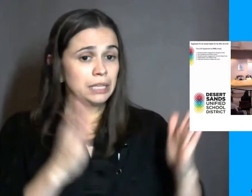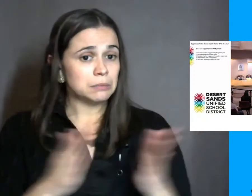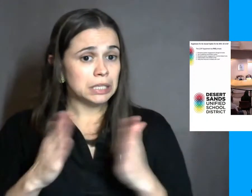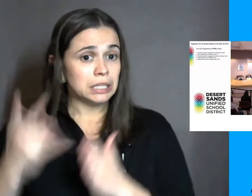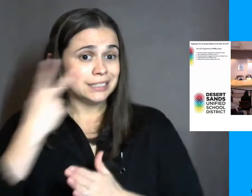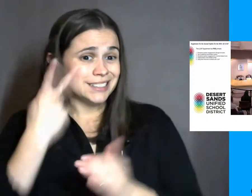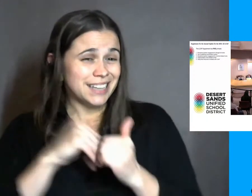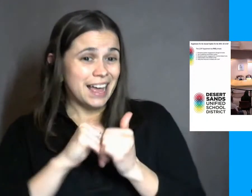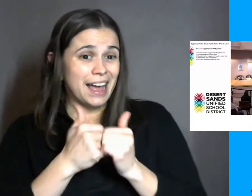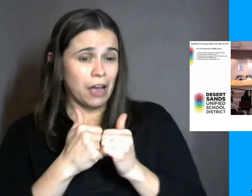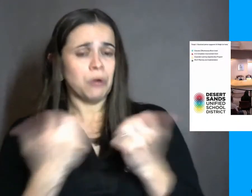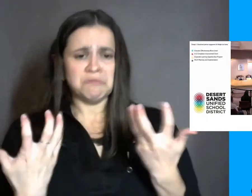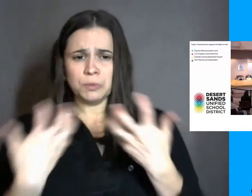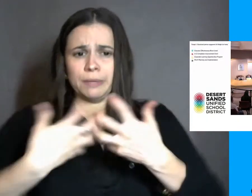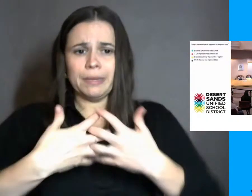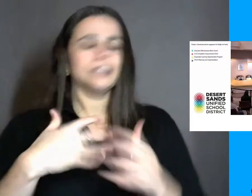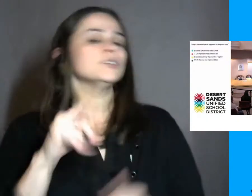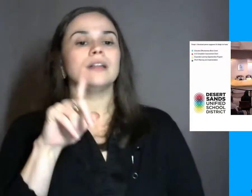LCAP.